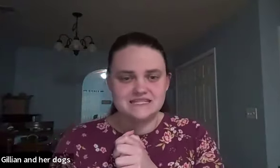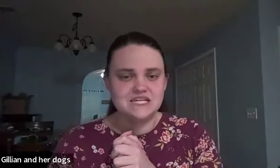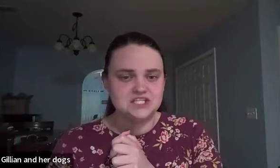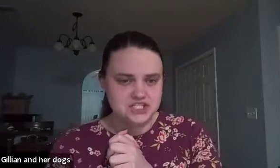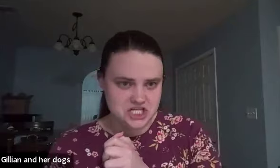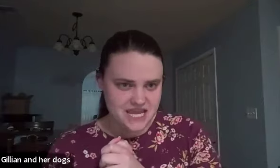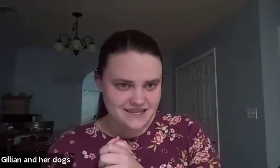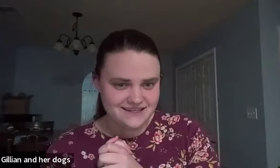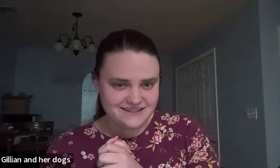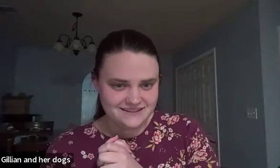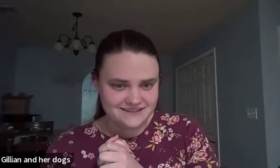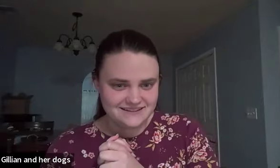is Jade.